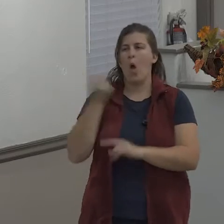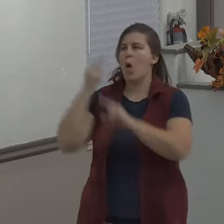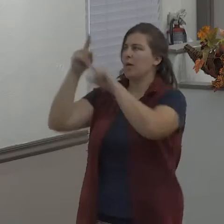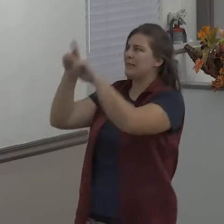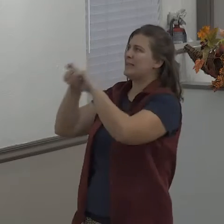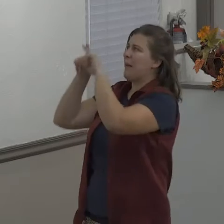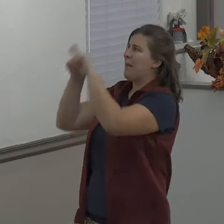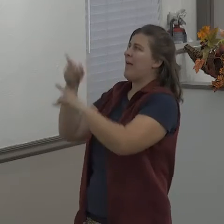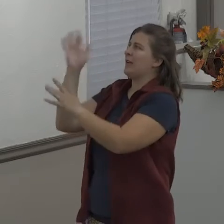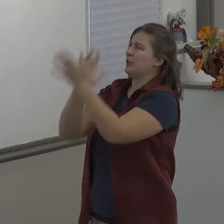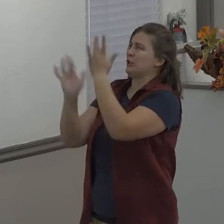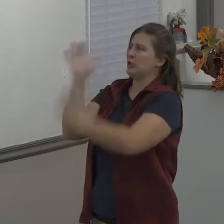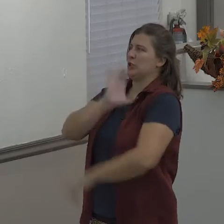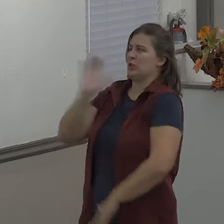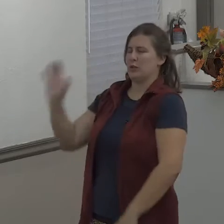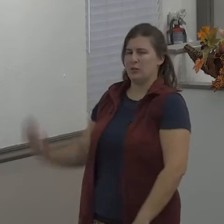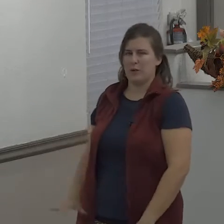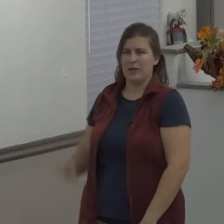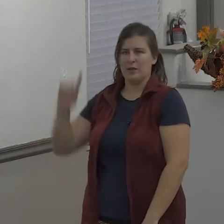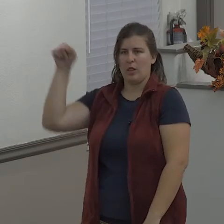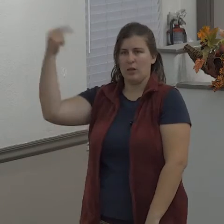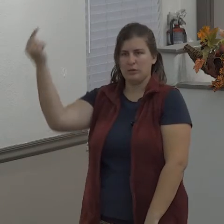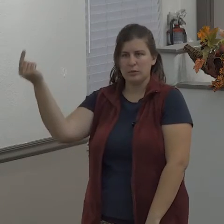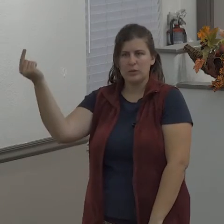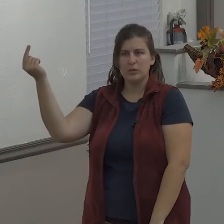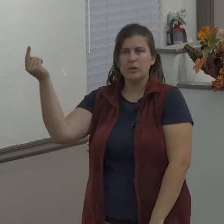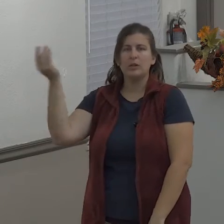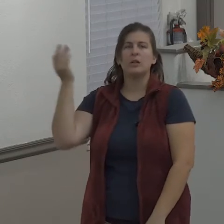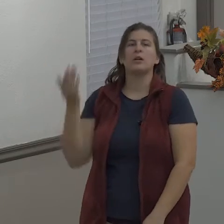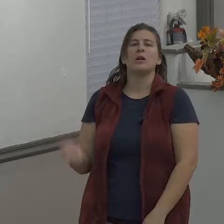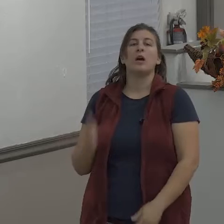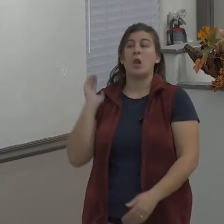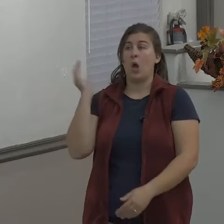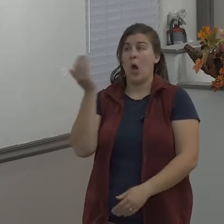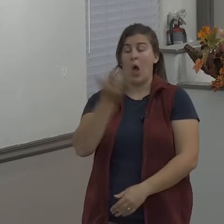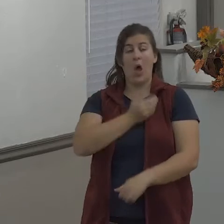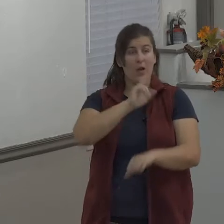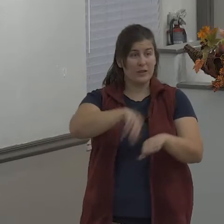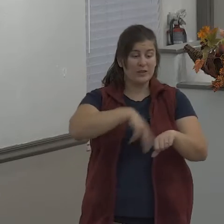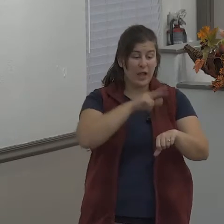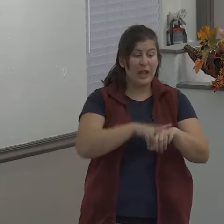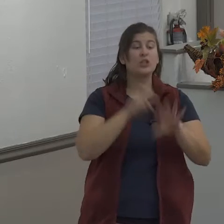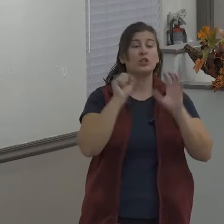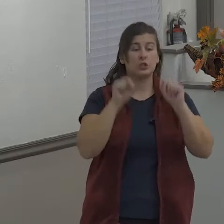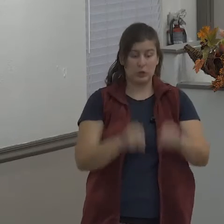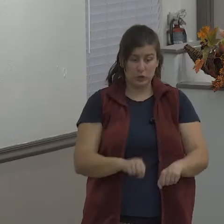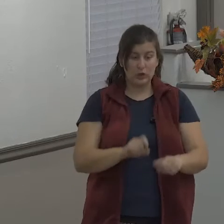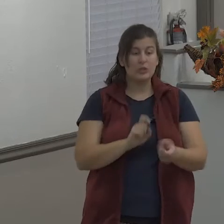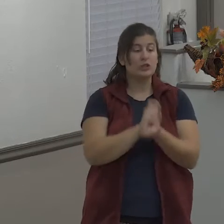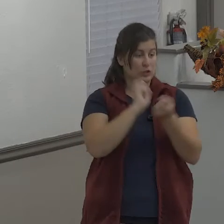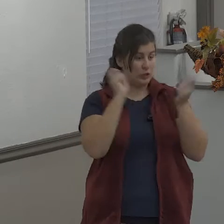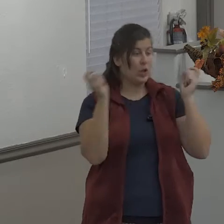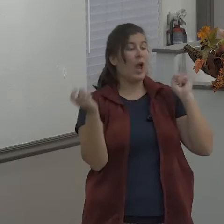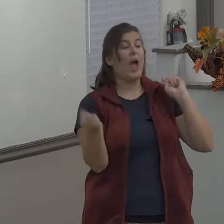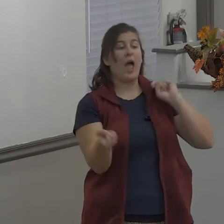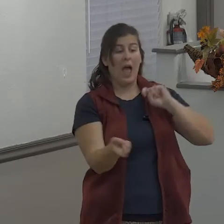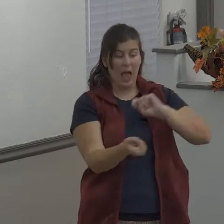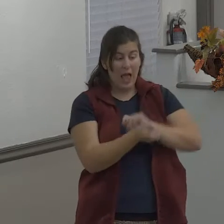It's always been in the Lord Jesus Christ. And this whole nation, yes, could get turned